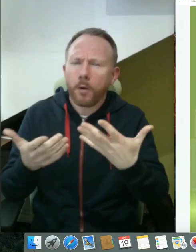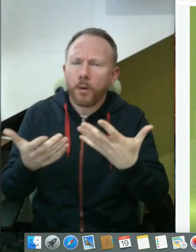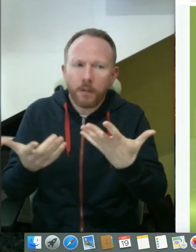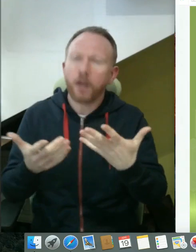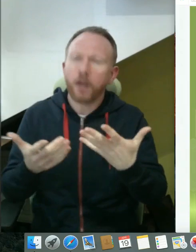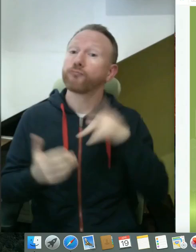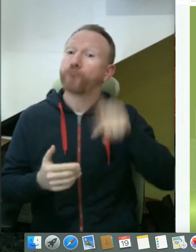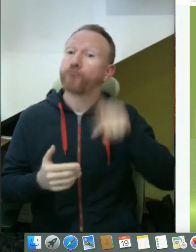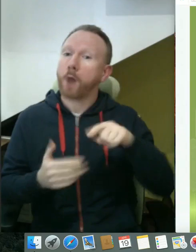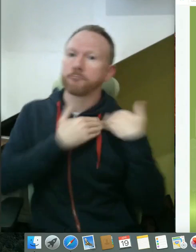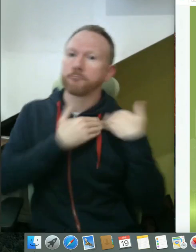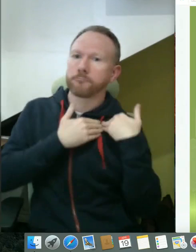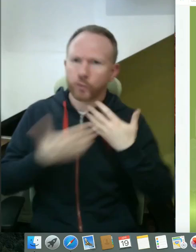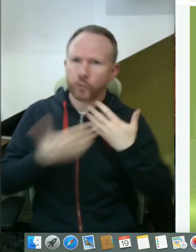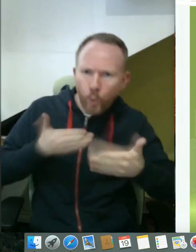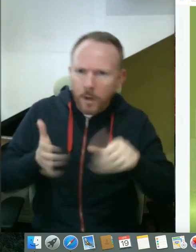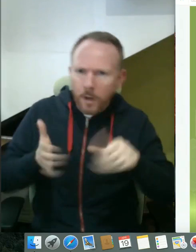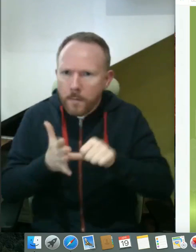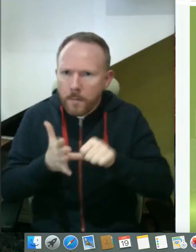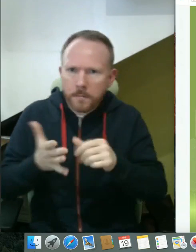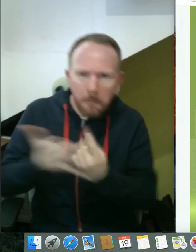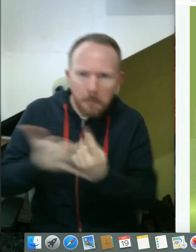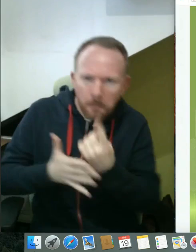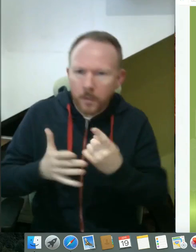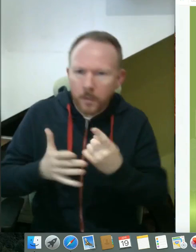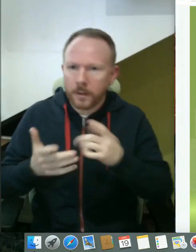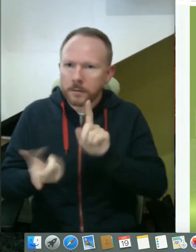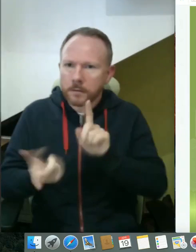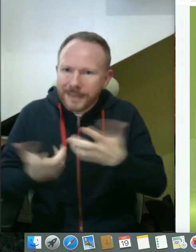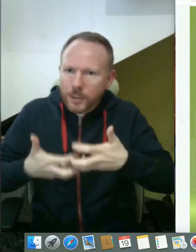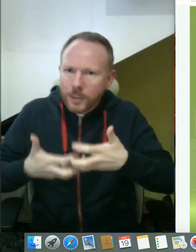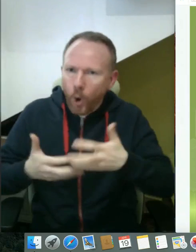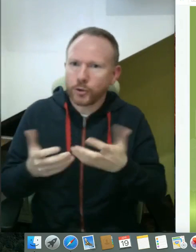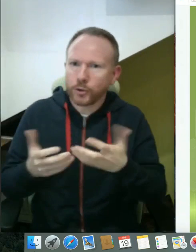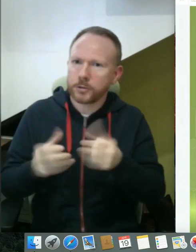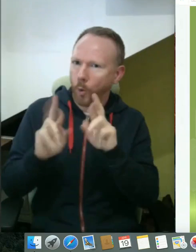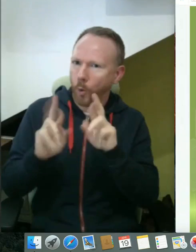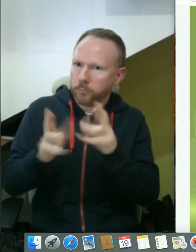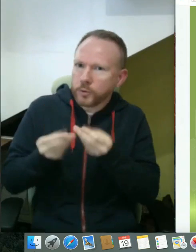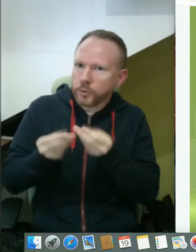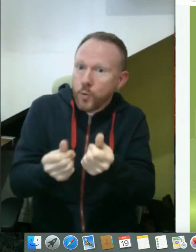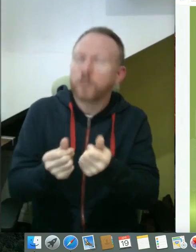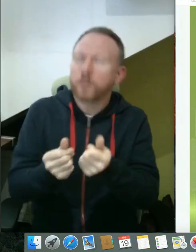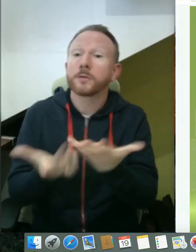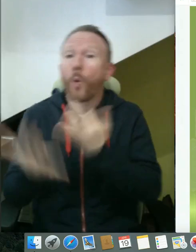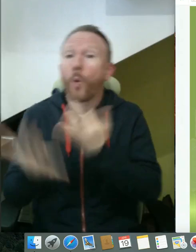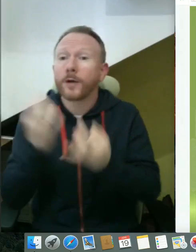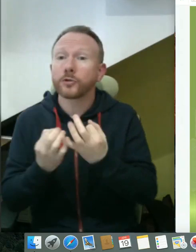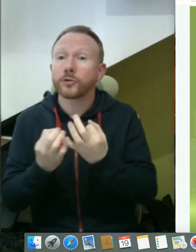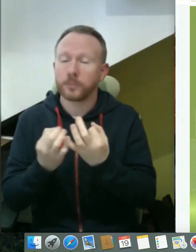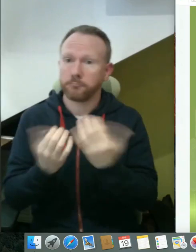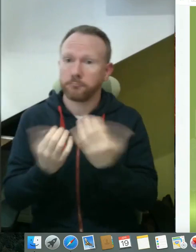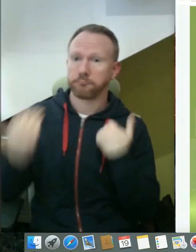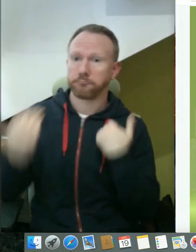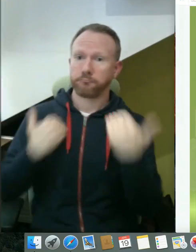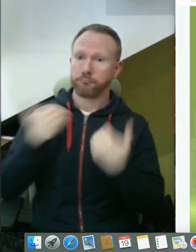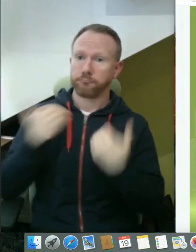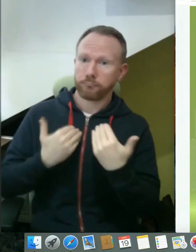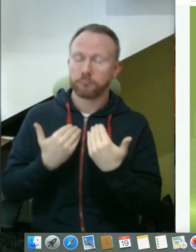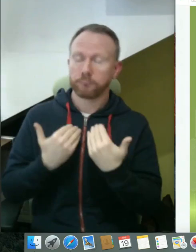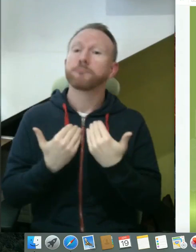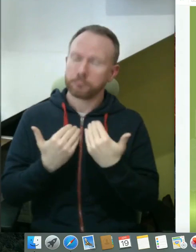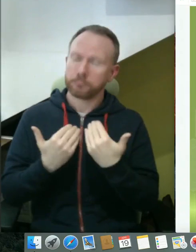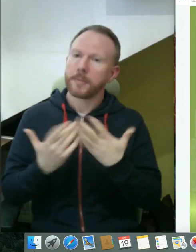on hand to try and resolve them if possible. And do post your questions. We'll have a